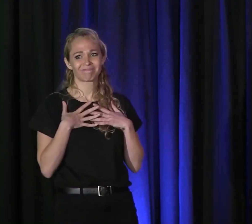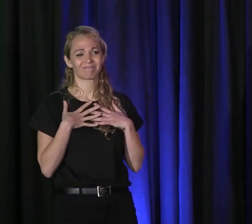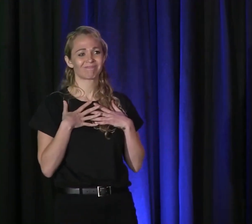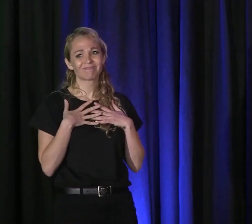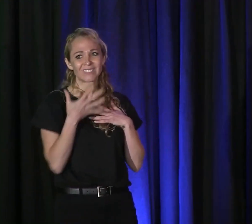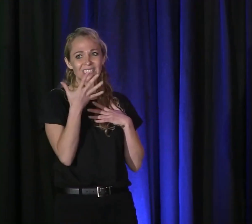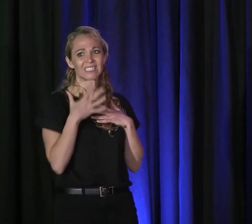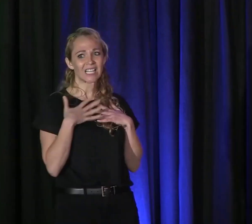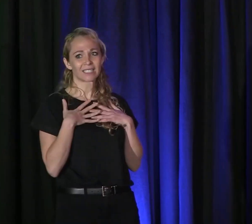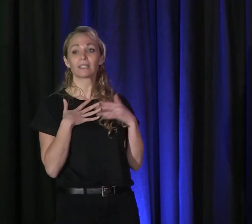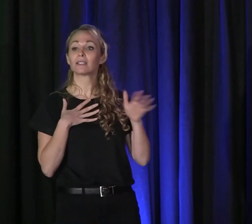feel bad for somebody.